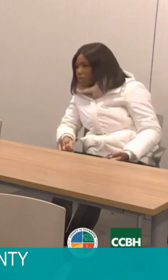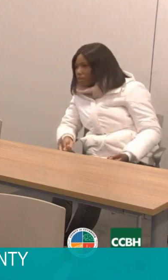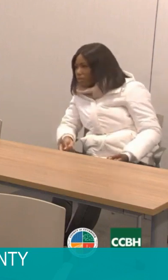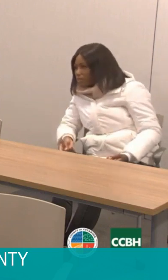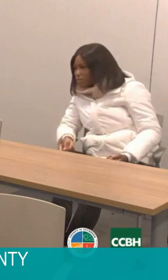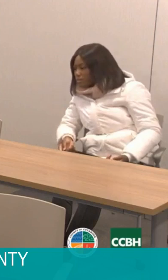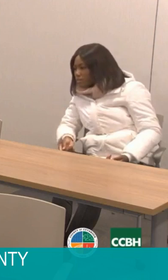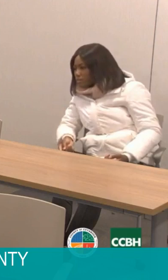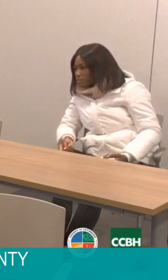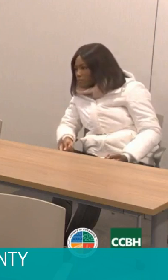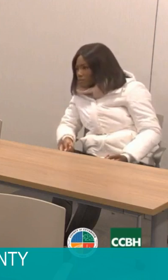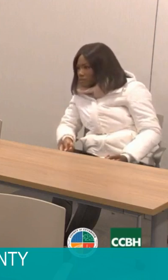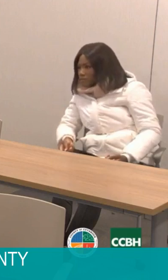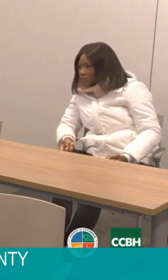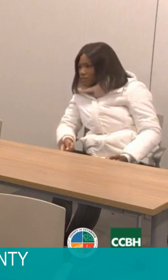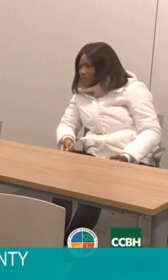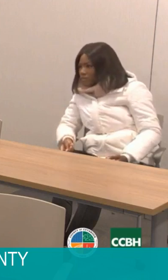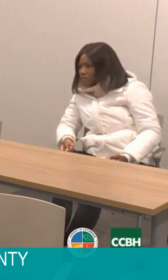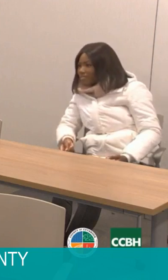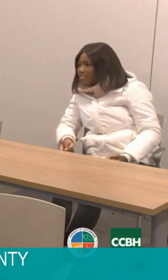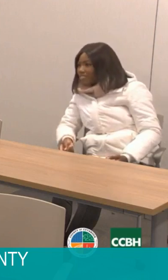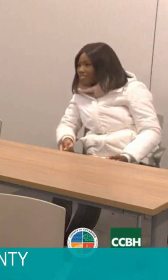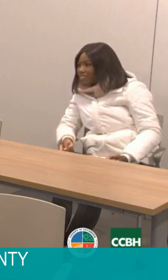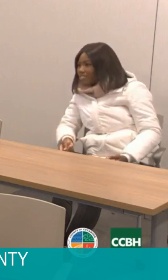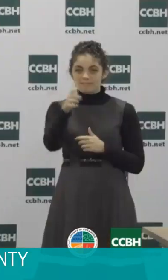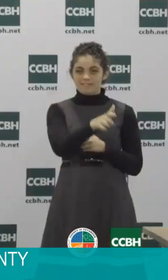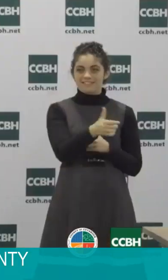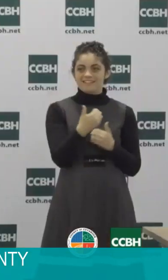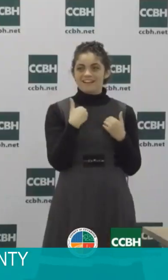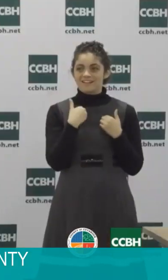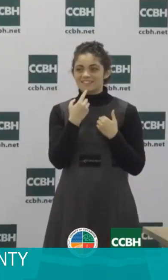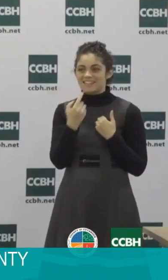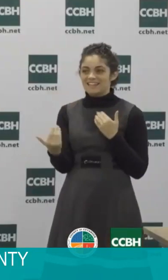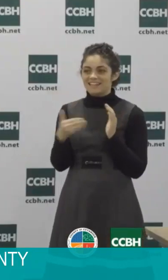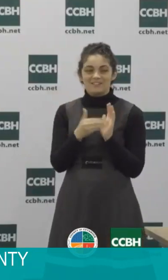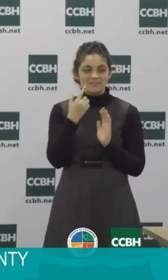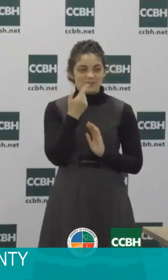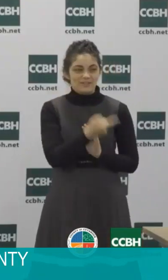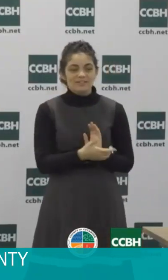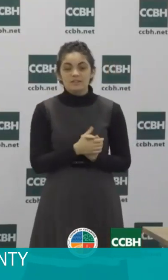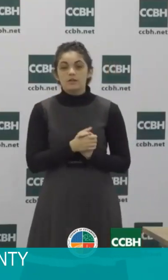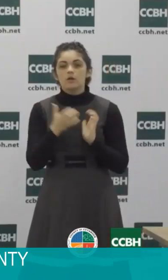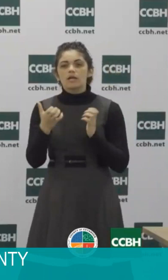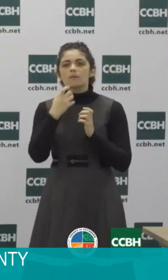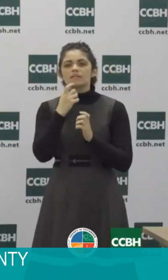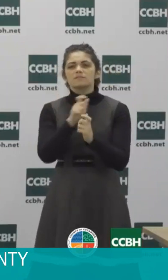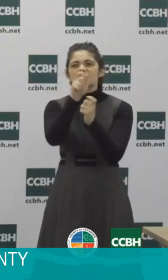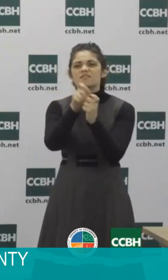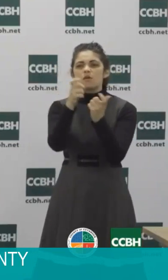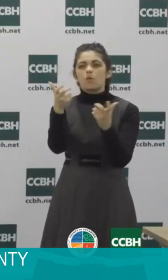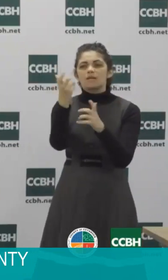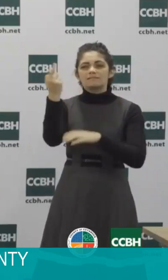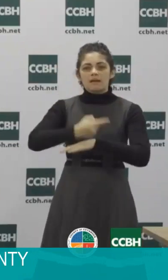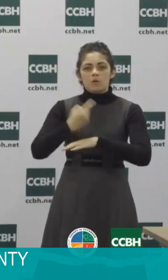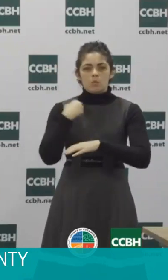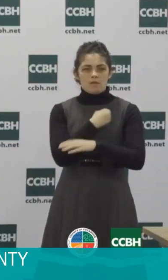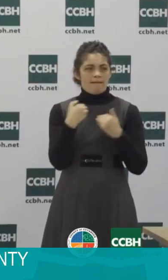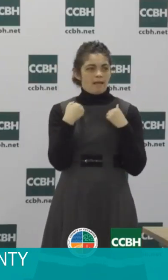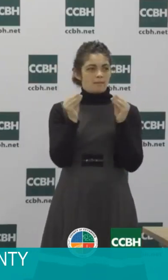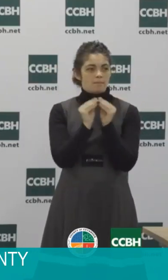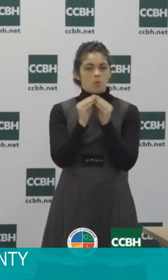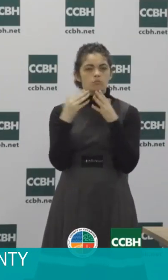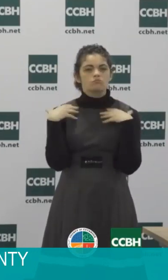you want to answer, or do you want me to? I want to give Ramona a chance. I'll repeat the question. So the question is, can we specify which day it was that we had